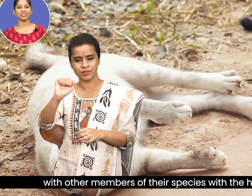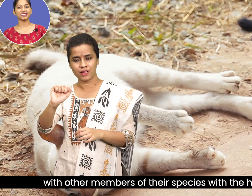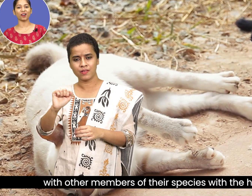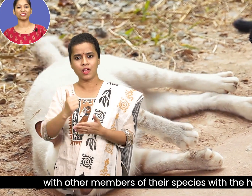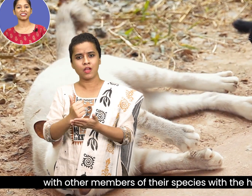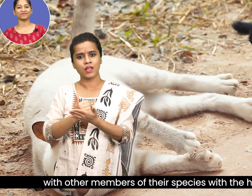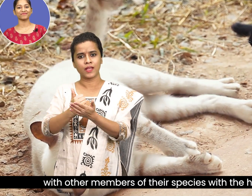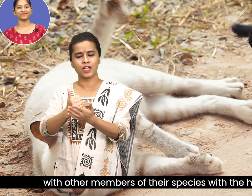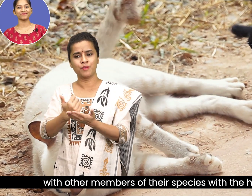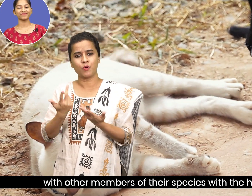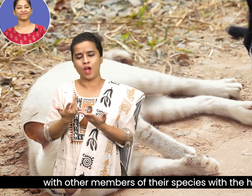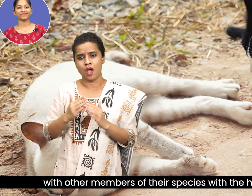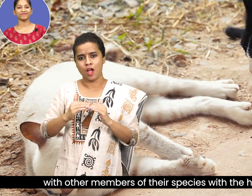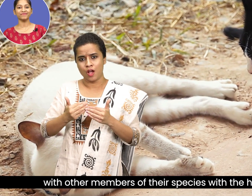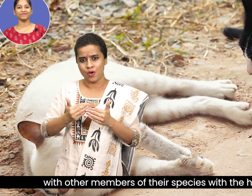of sound.